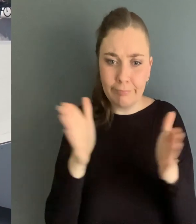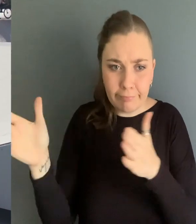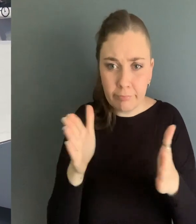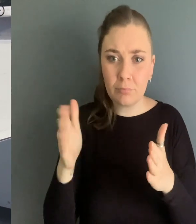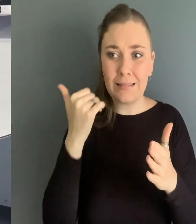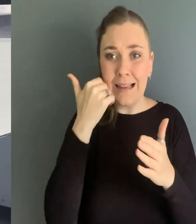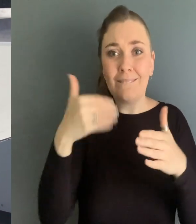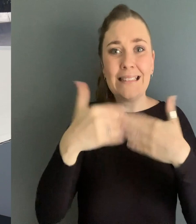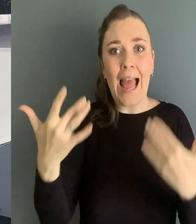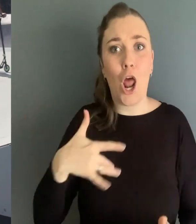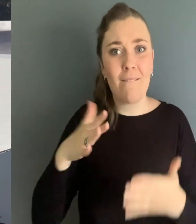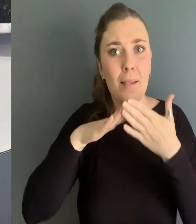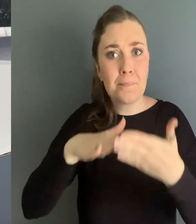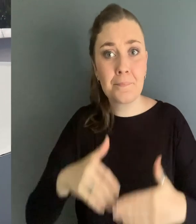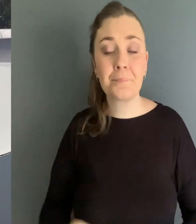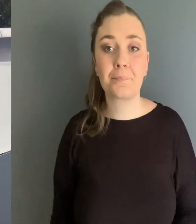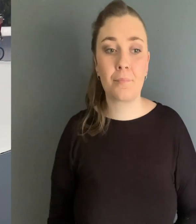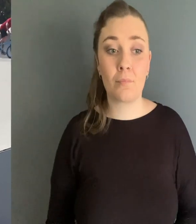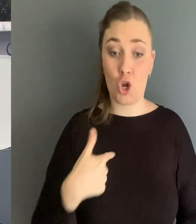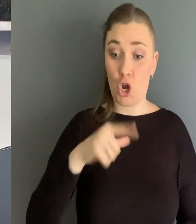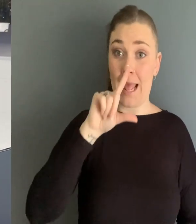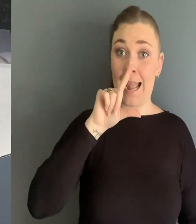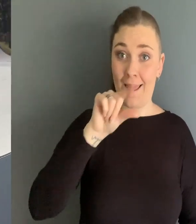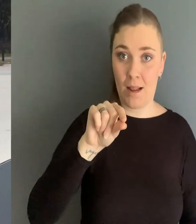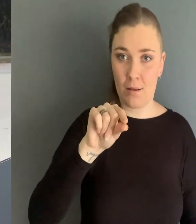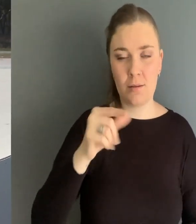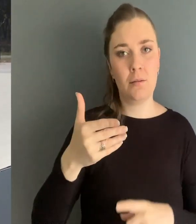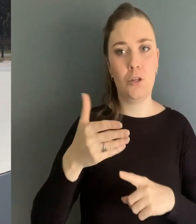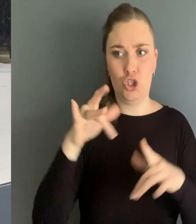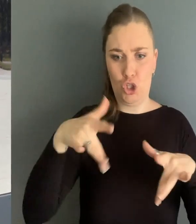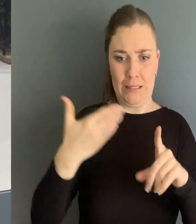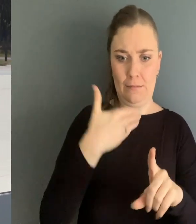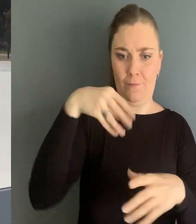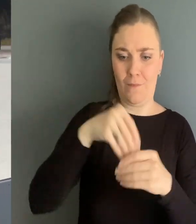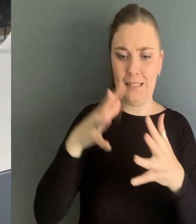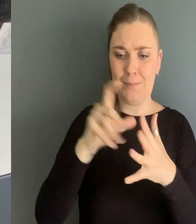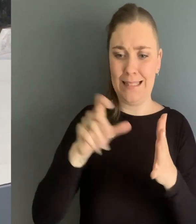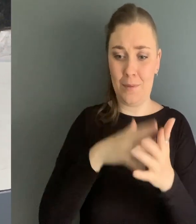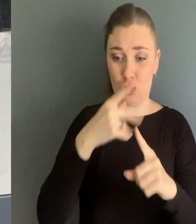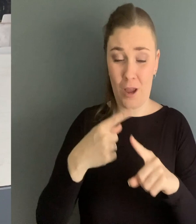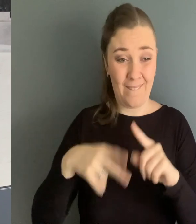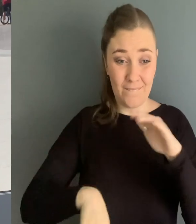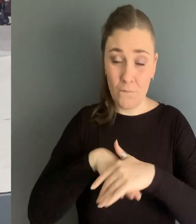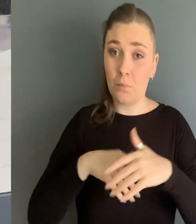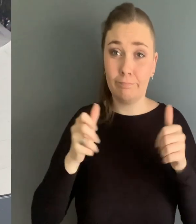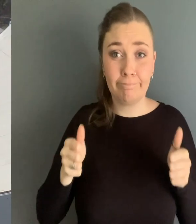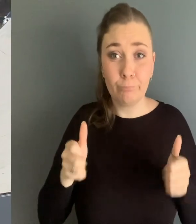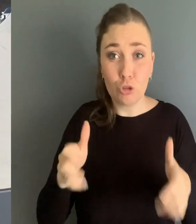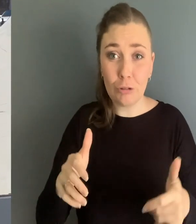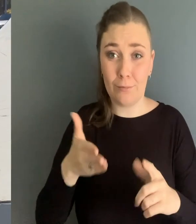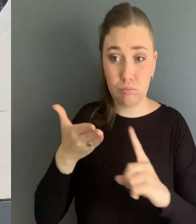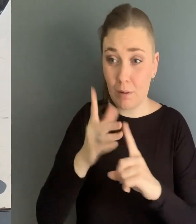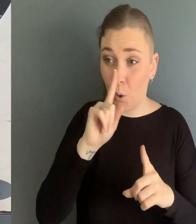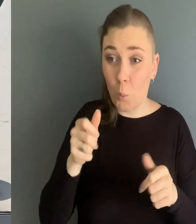i was 11 before i got into wcmx i relied entirely on wheelchair access i couldn't